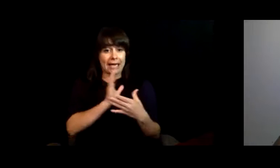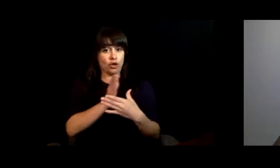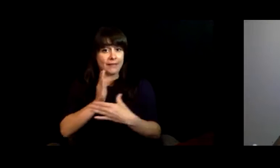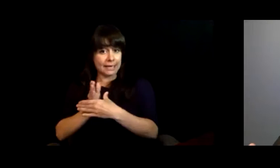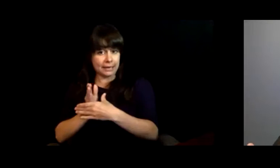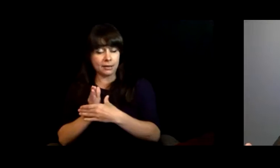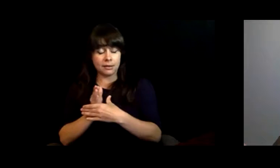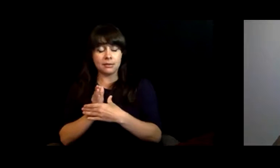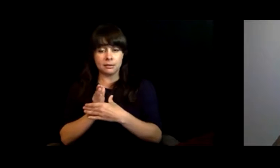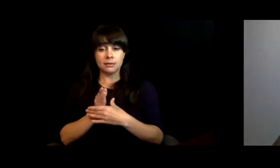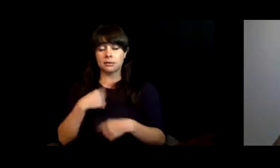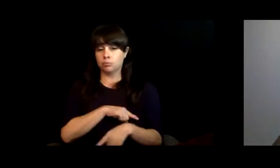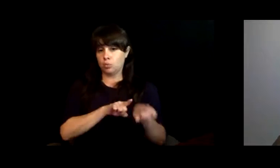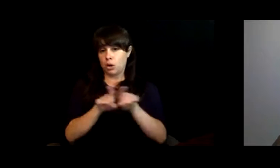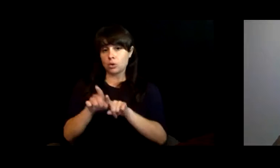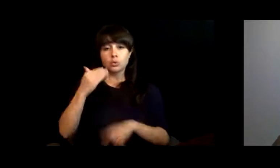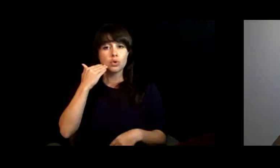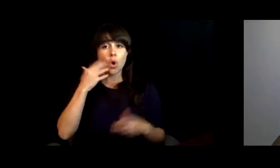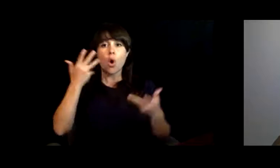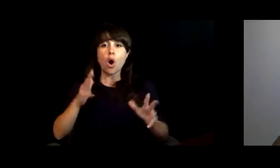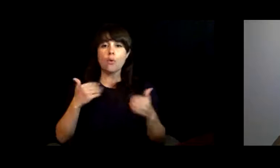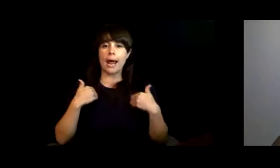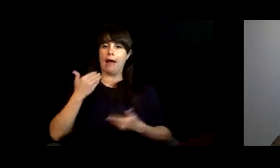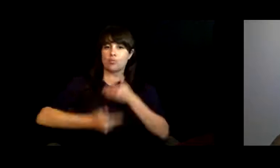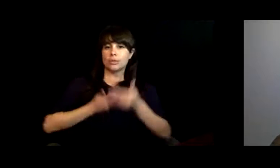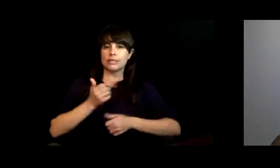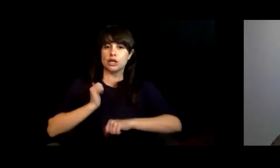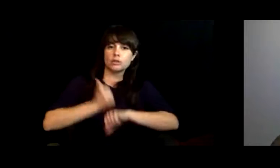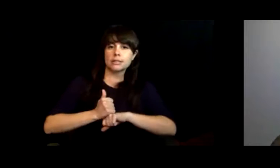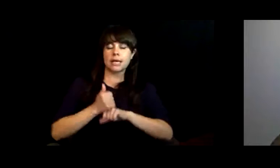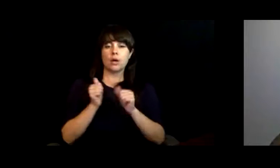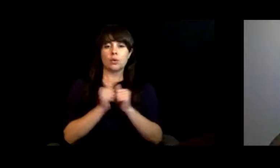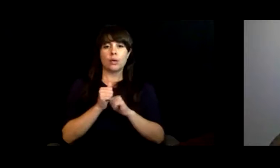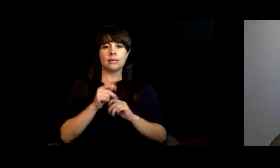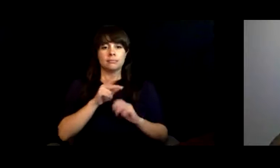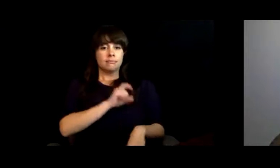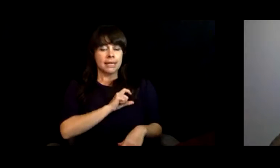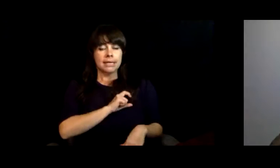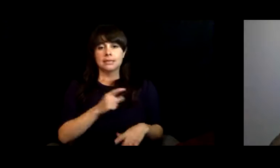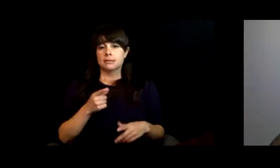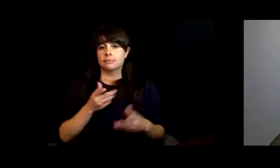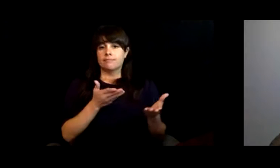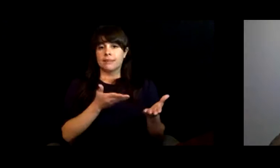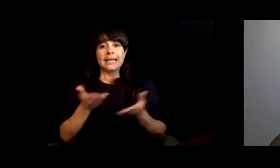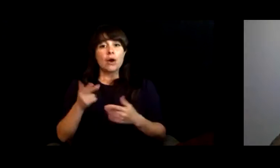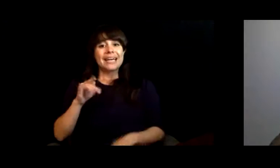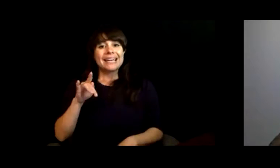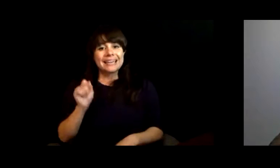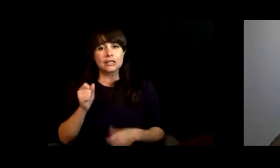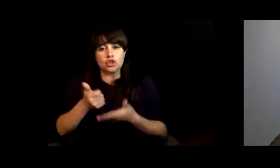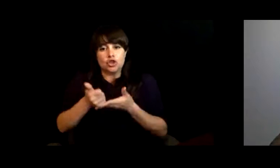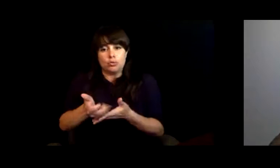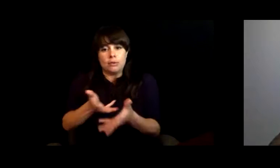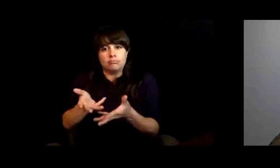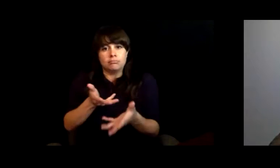there are already procedures that the police have. They carry kits with them, things that they can work with people who are in distress to